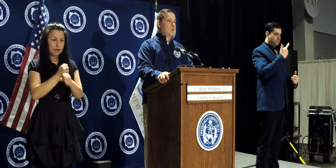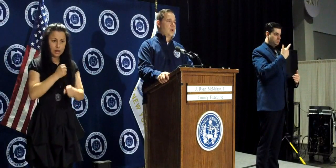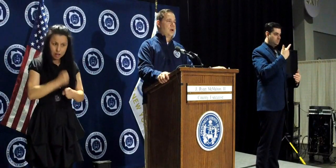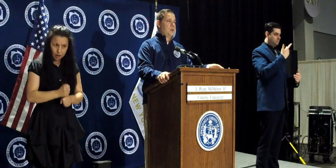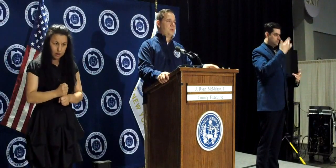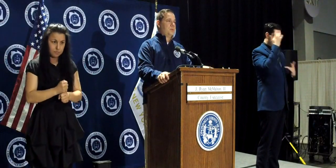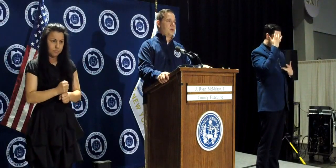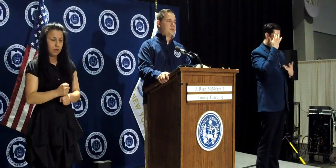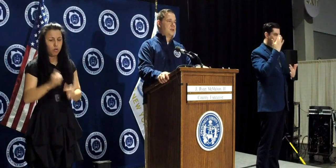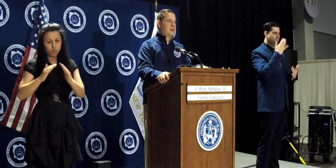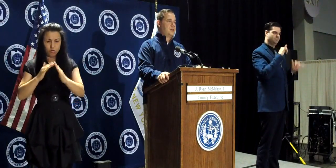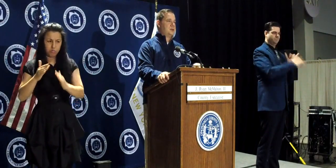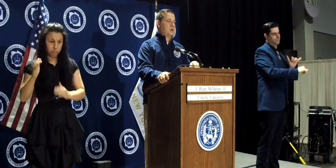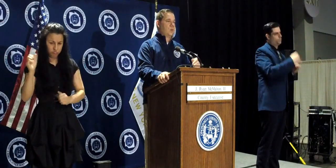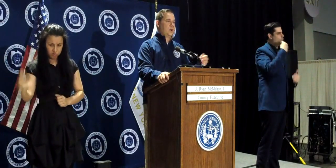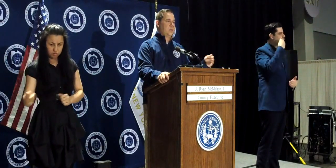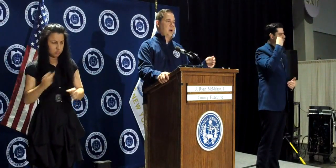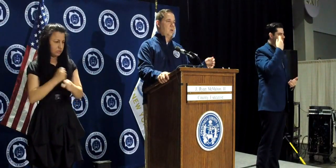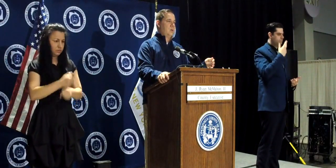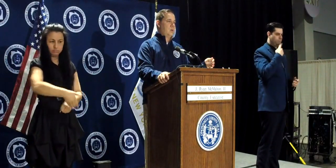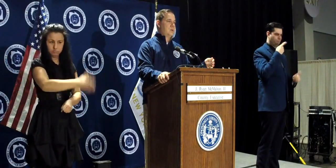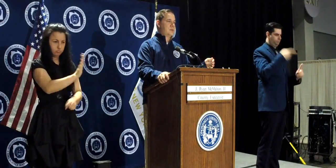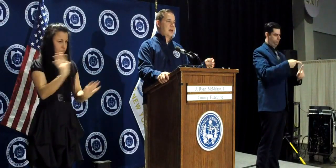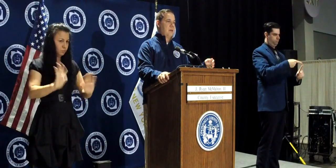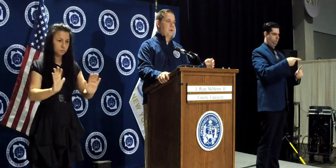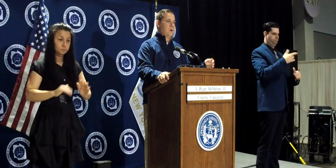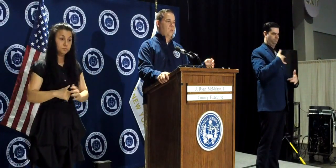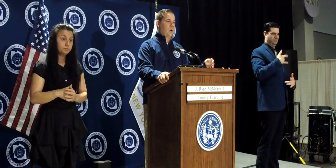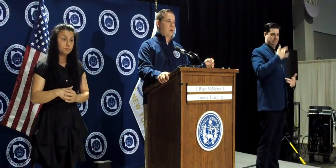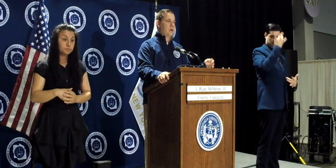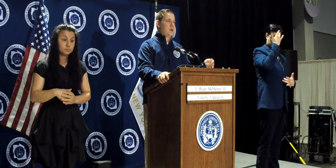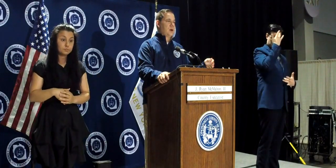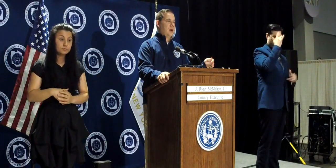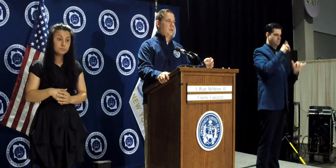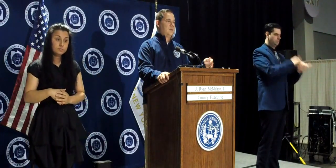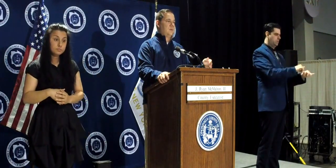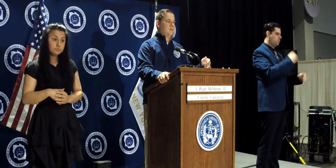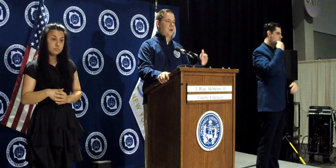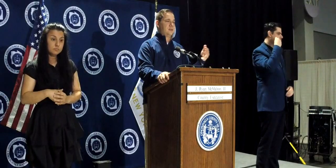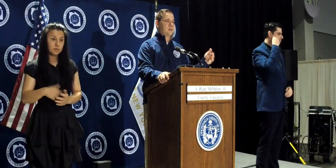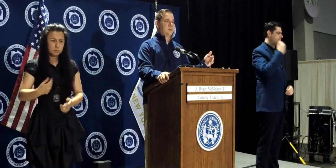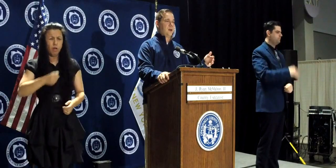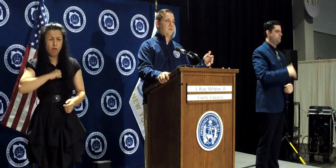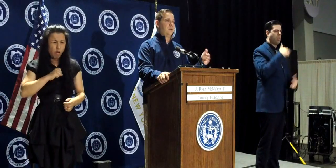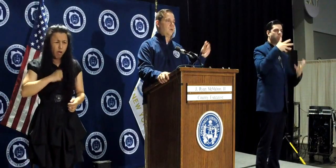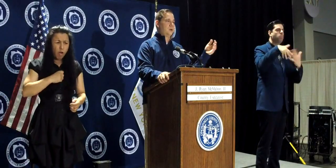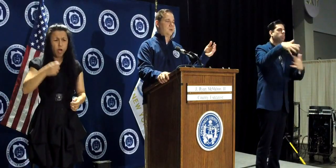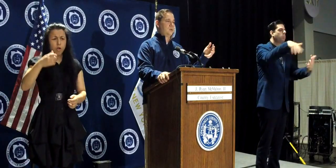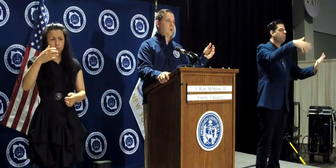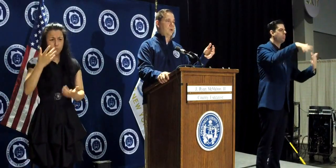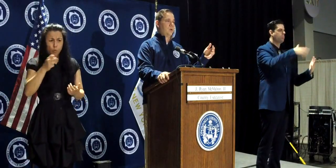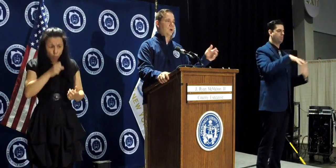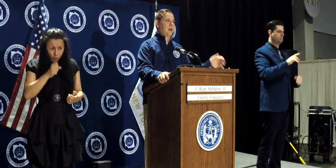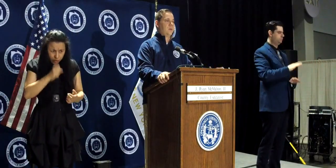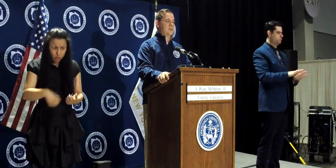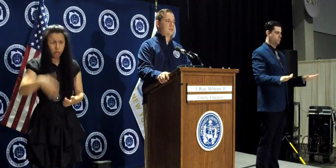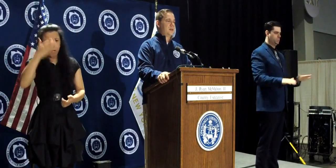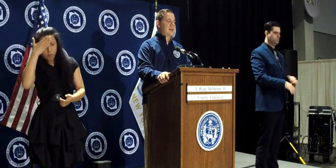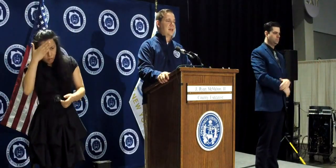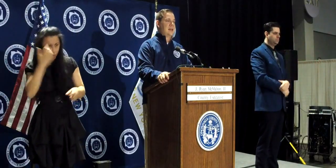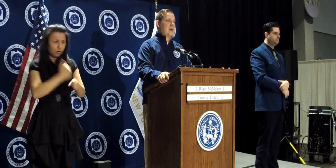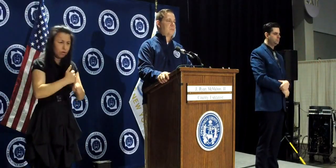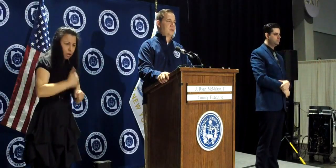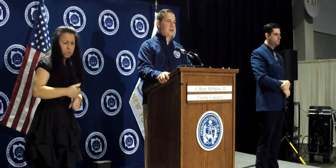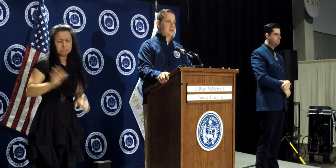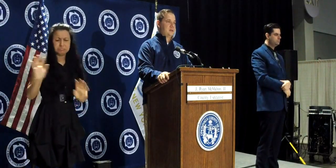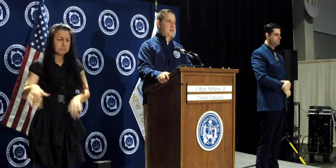cases where people are sick, they're worried about what's going to happen at work, they're fighting something off and going to work anyways.